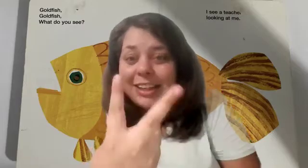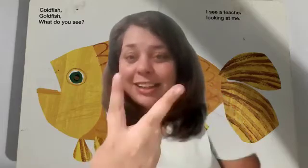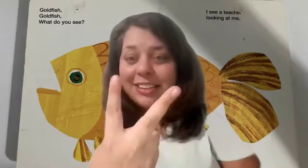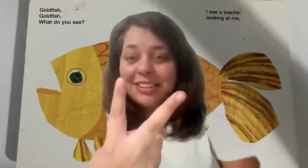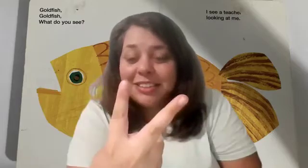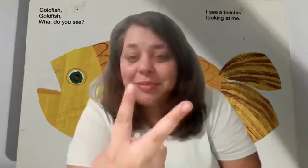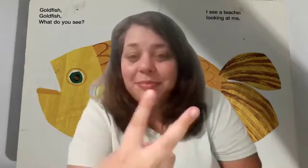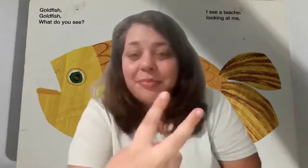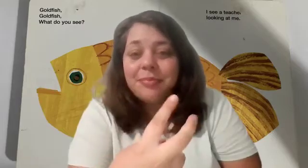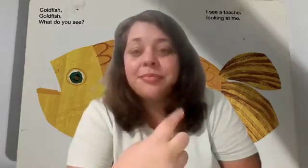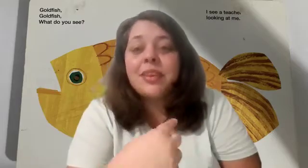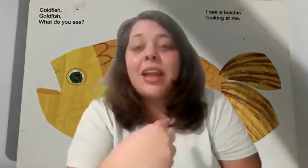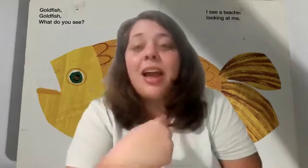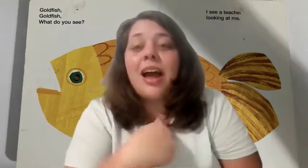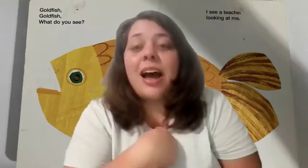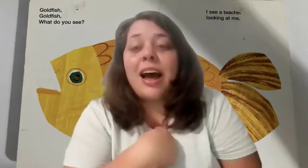see?